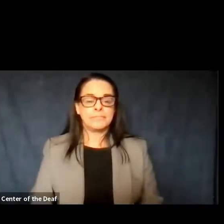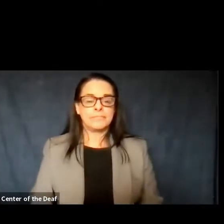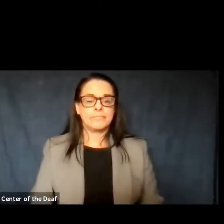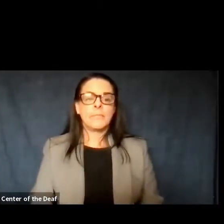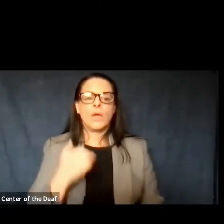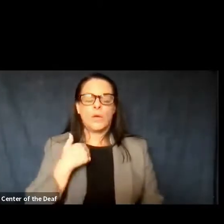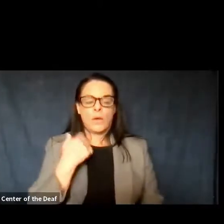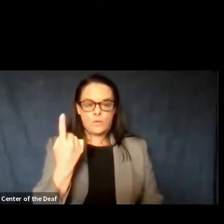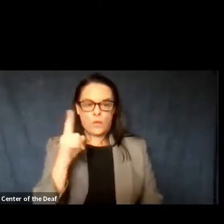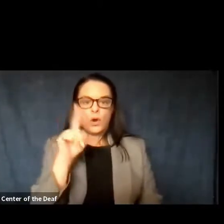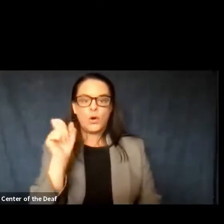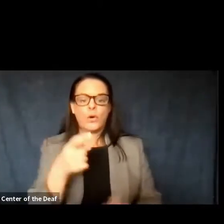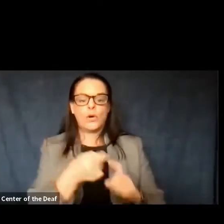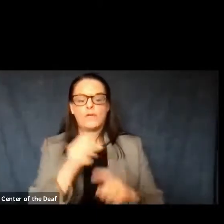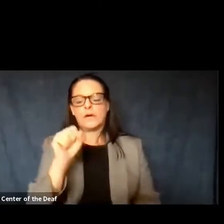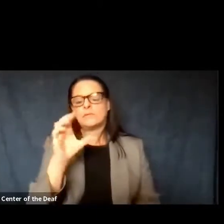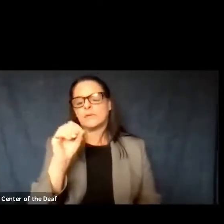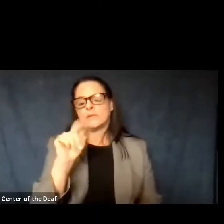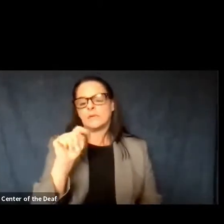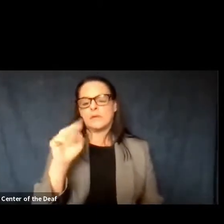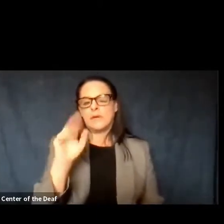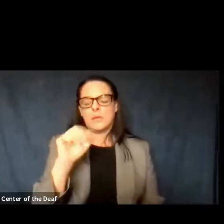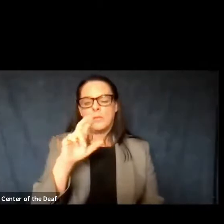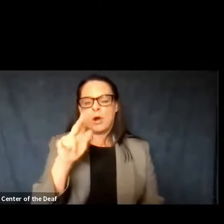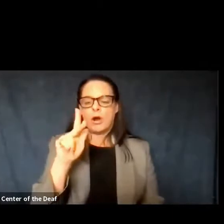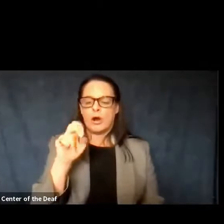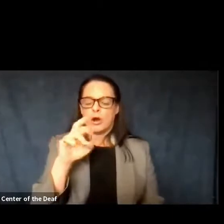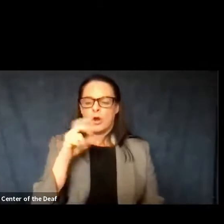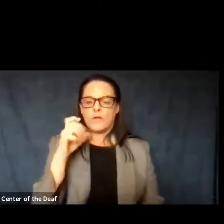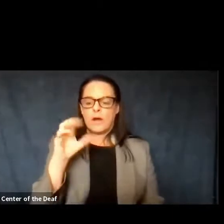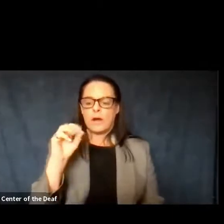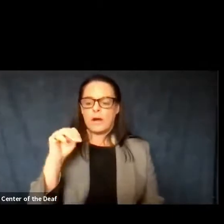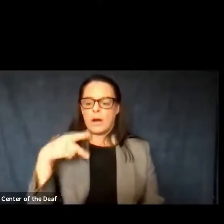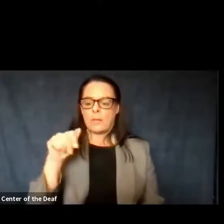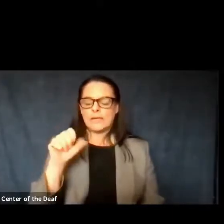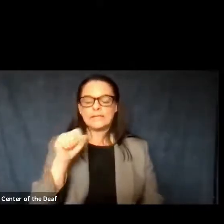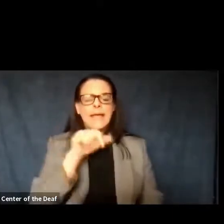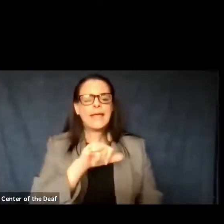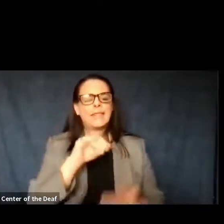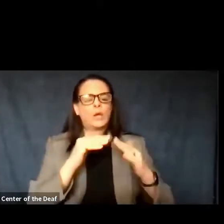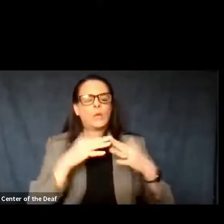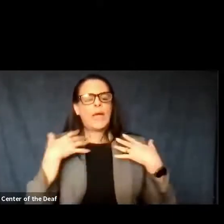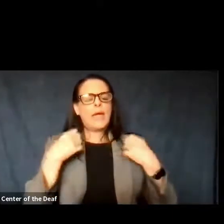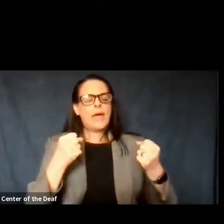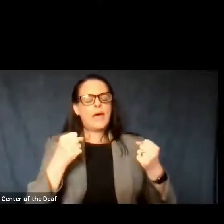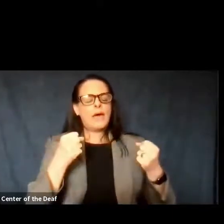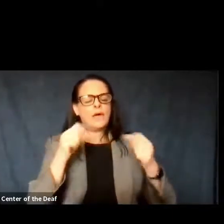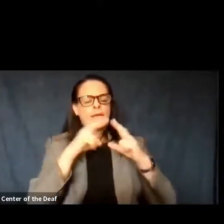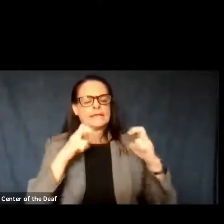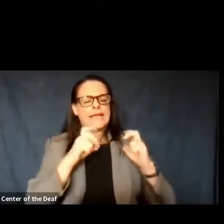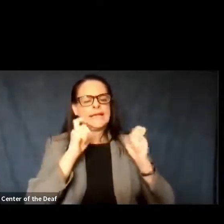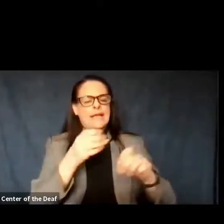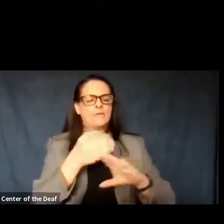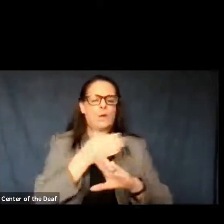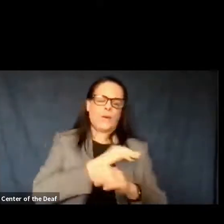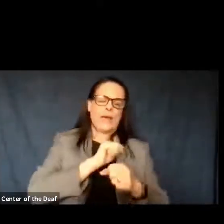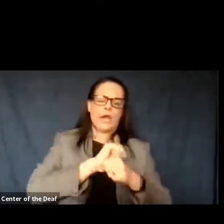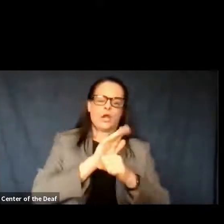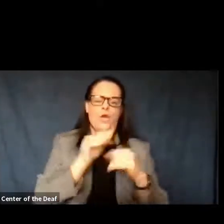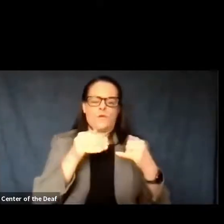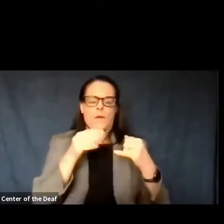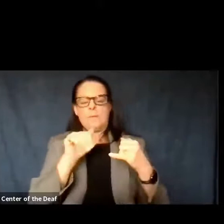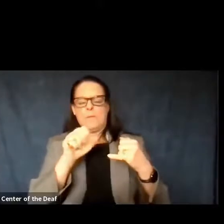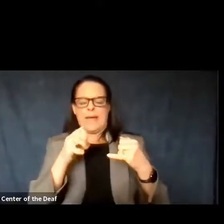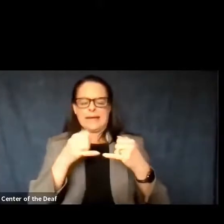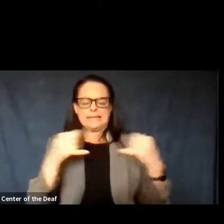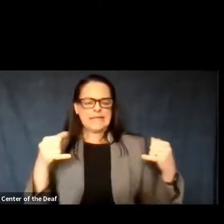We do have one question from Scott Barker with Compass. The community health assessment offers a pre-COVID baseline for Knox County. What